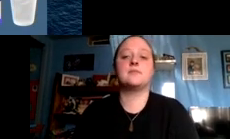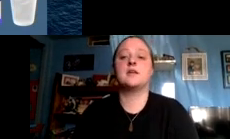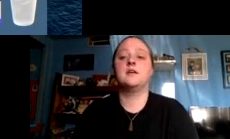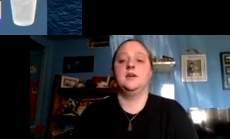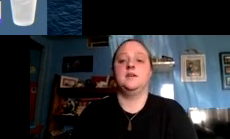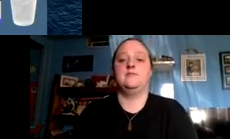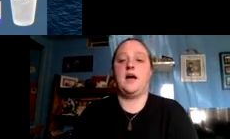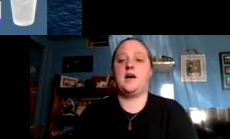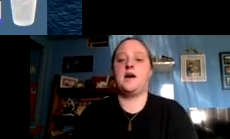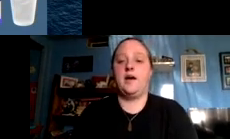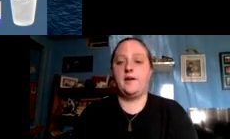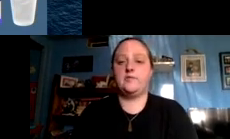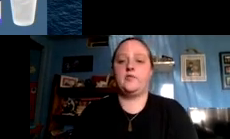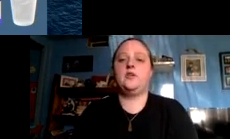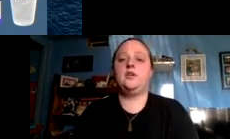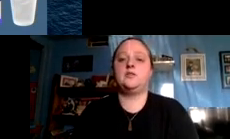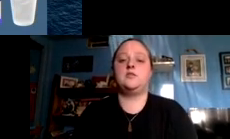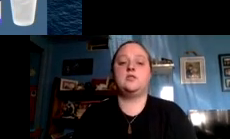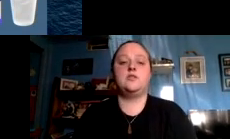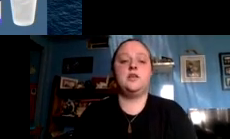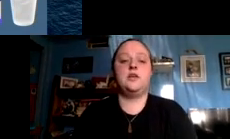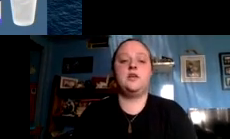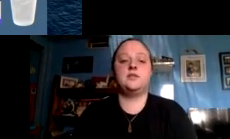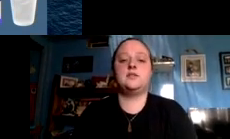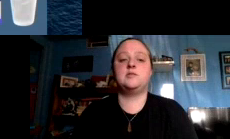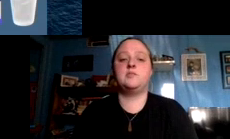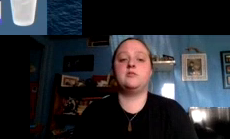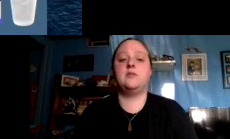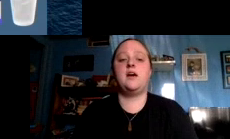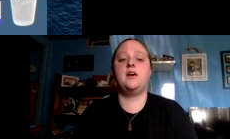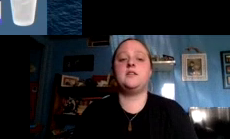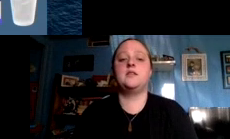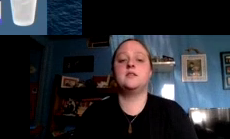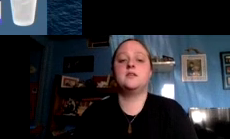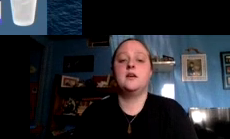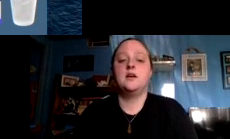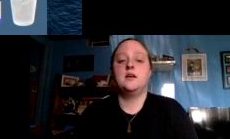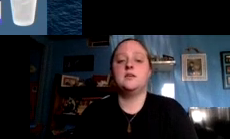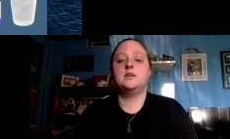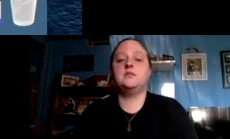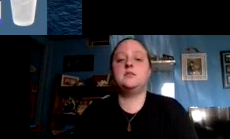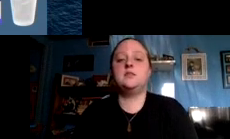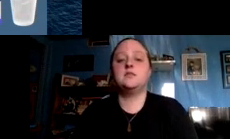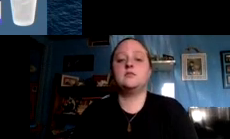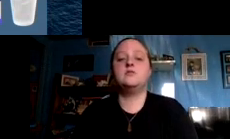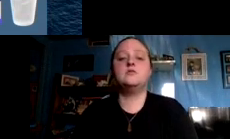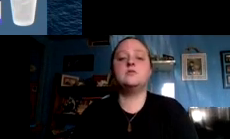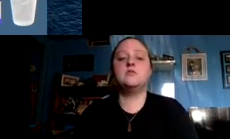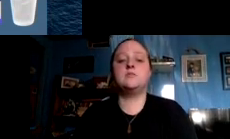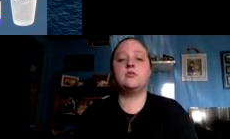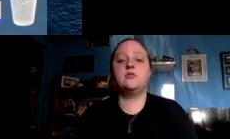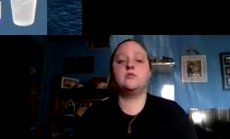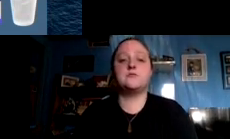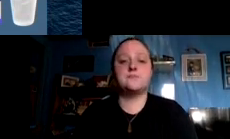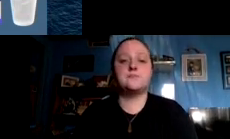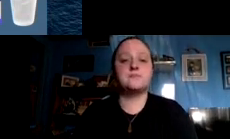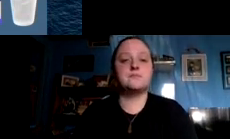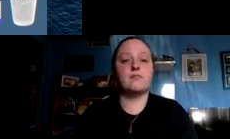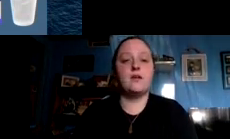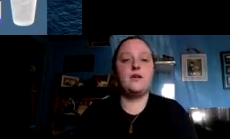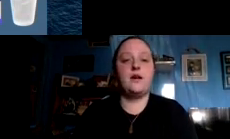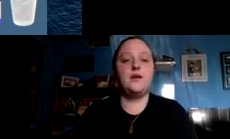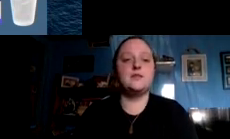does. 5. Good. So again, simple math is